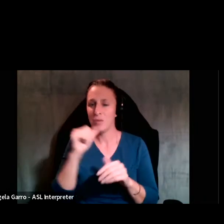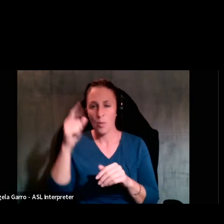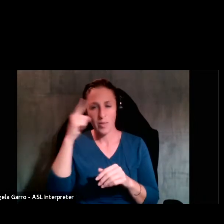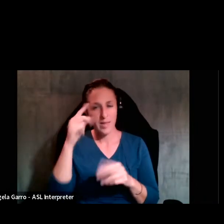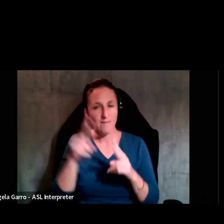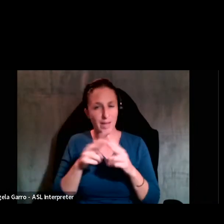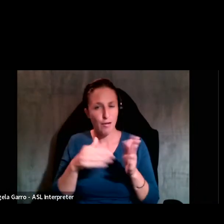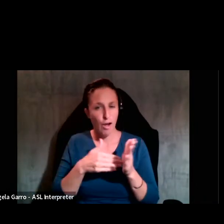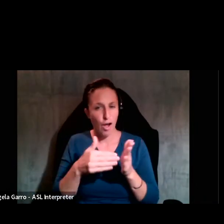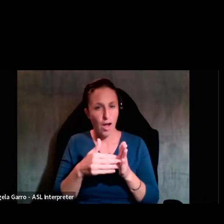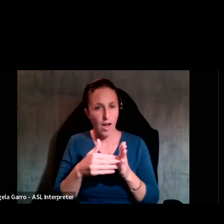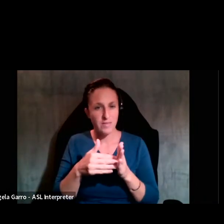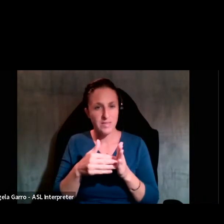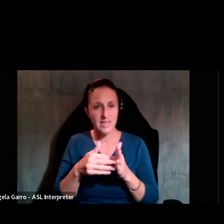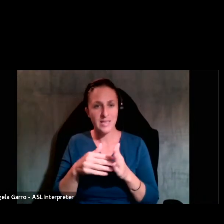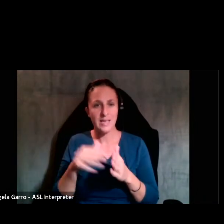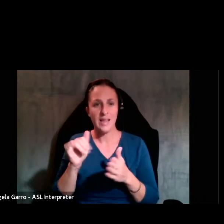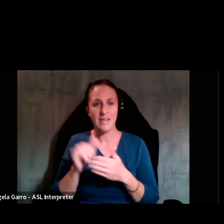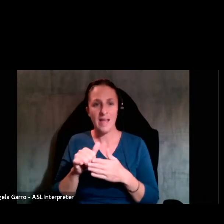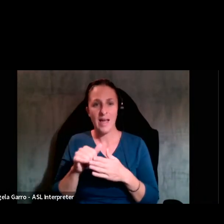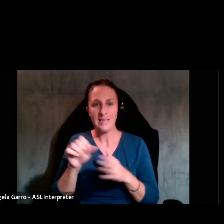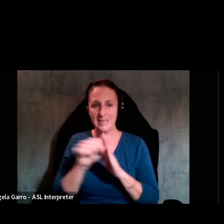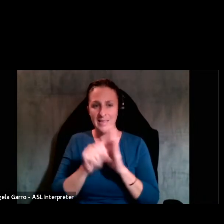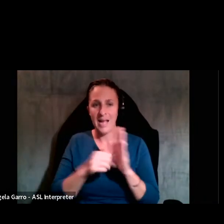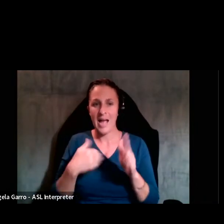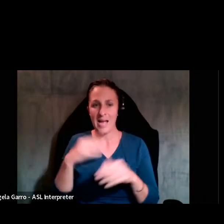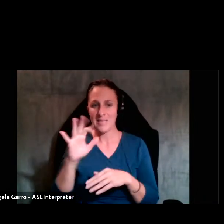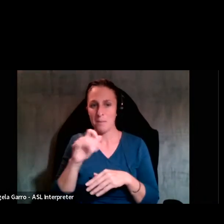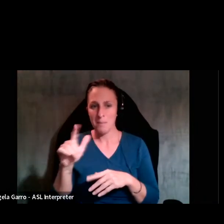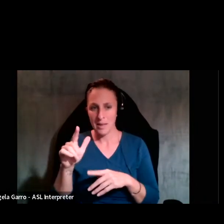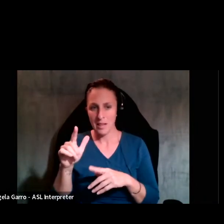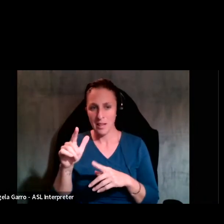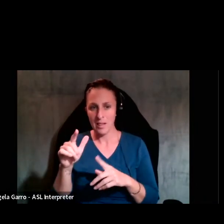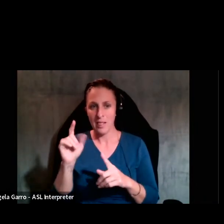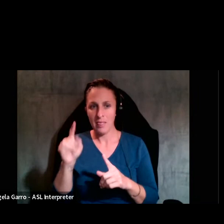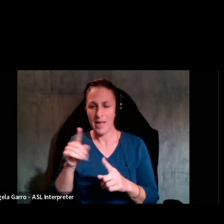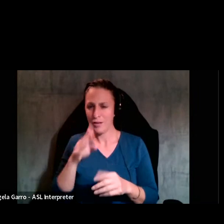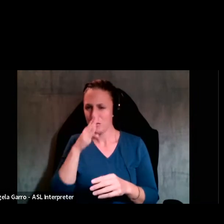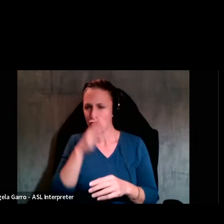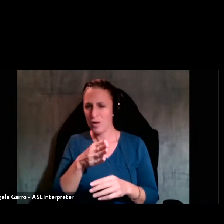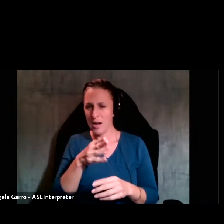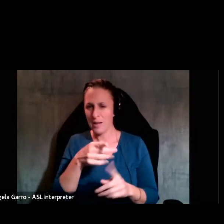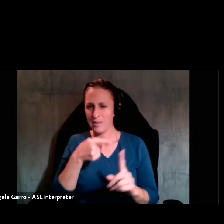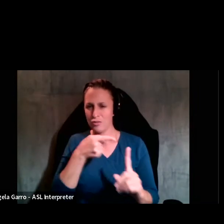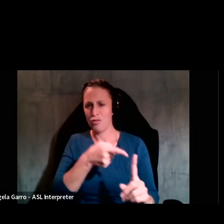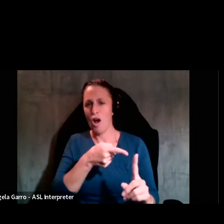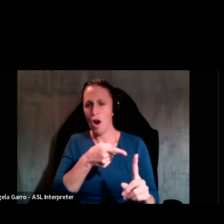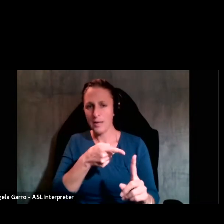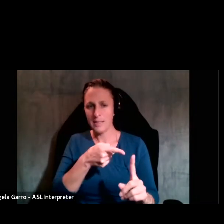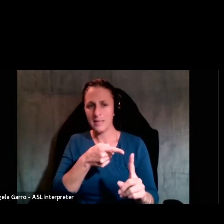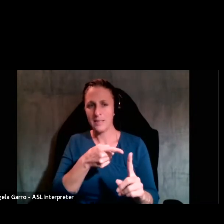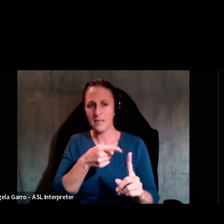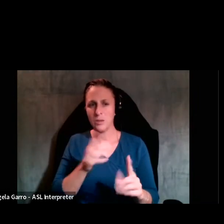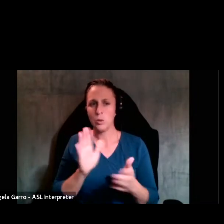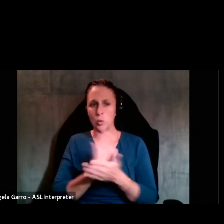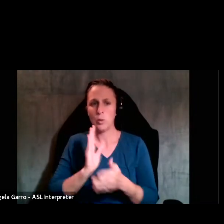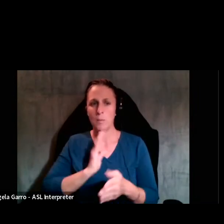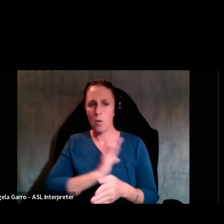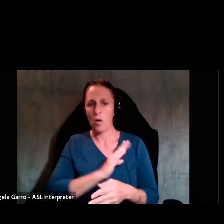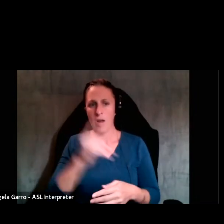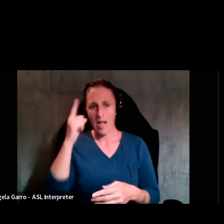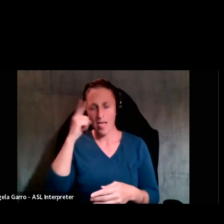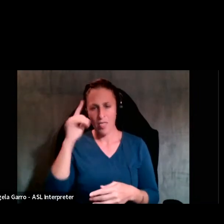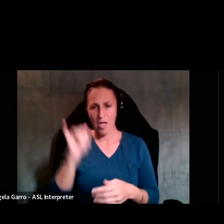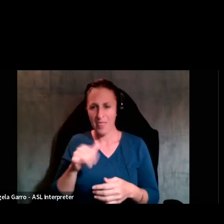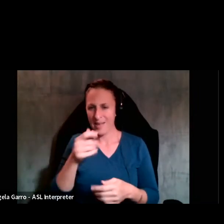has a bill that directly targets school boards. So I thought that was interesting that passed,